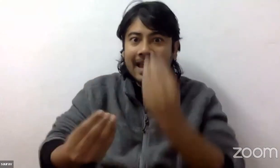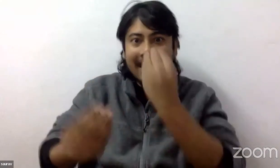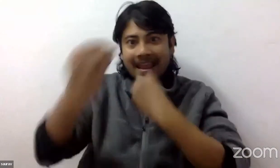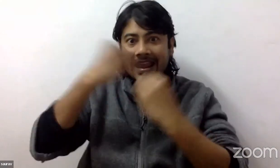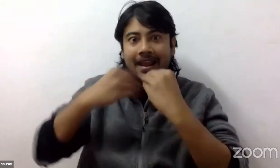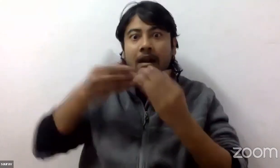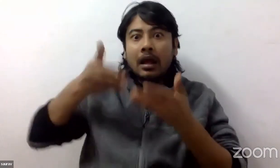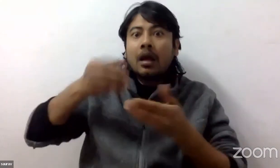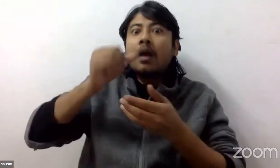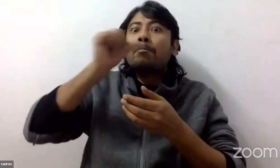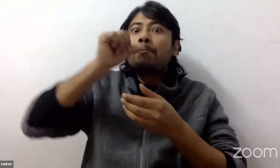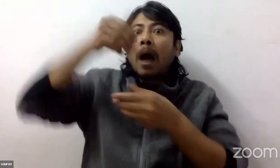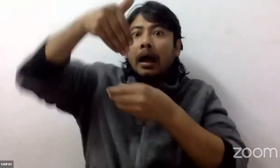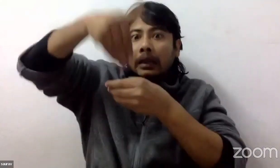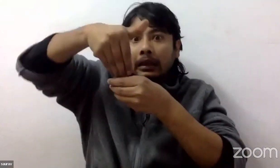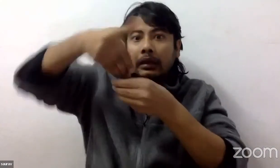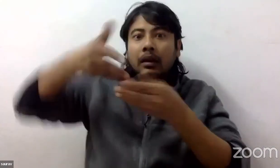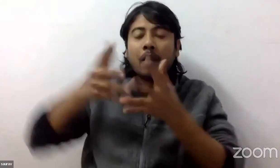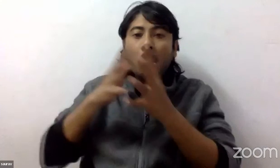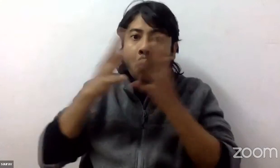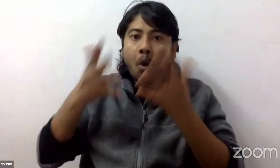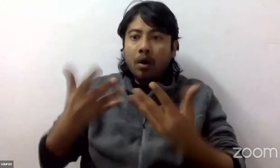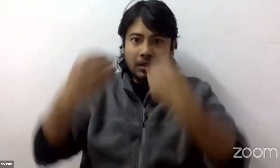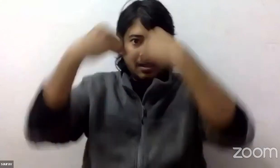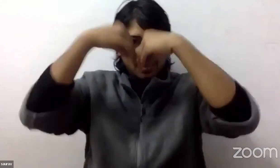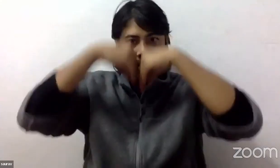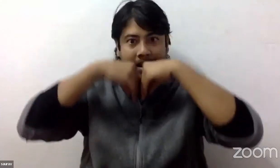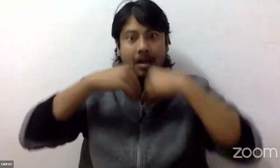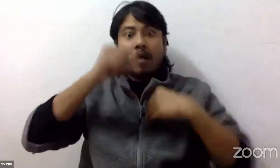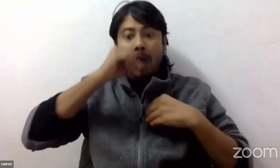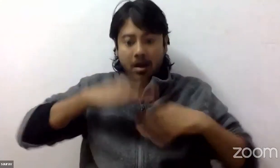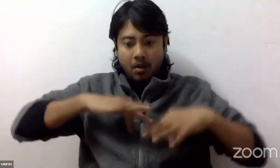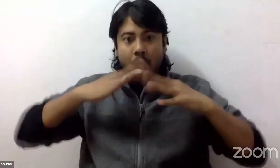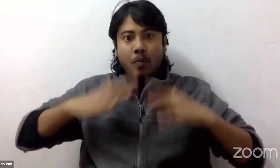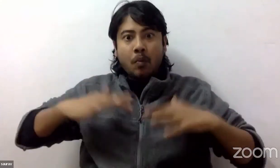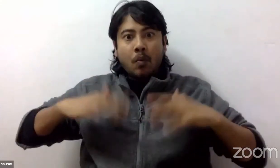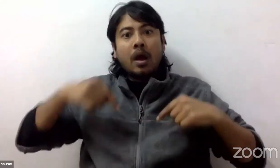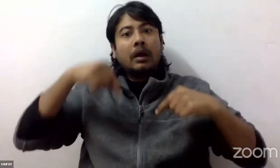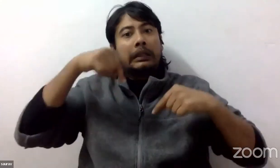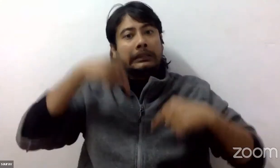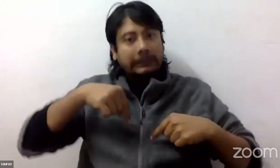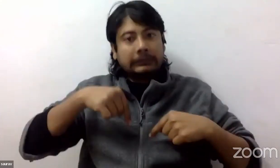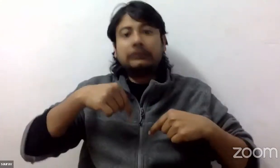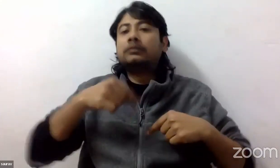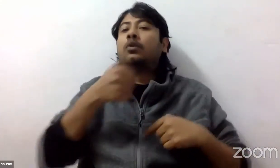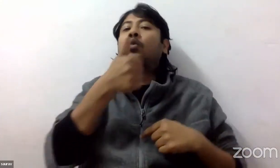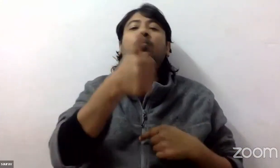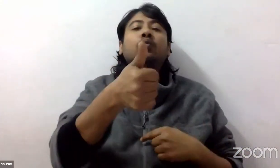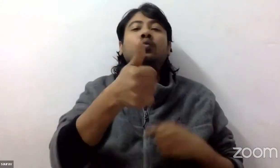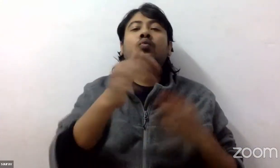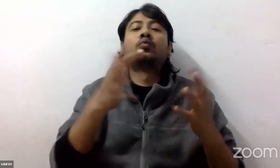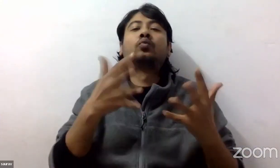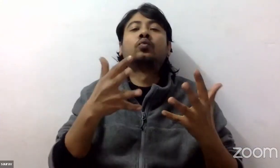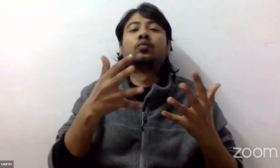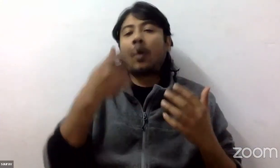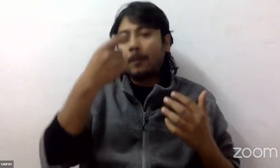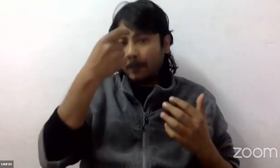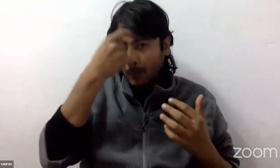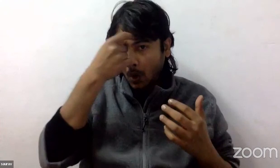sickness. So lot of things, lot of problems in our body is also because we are eating on days